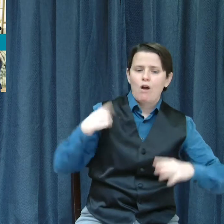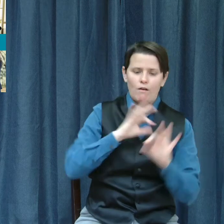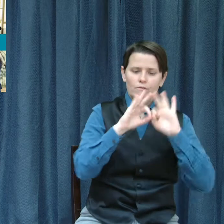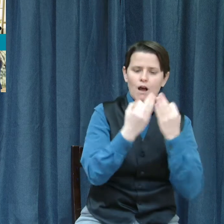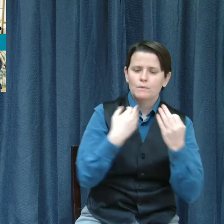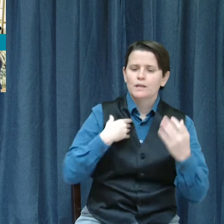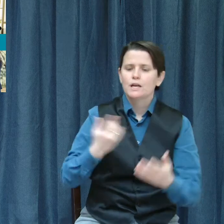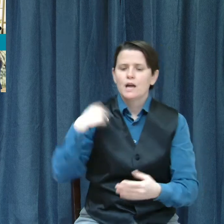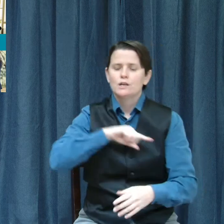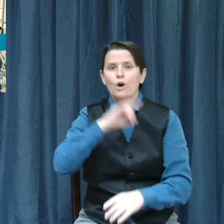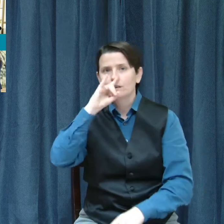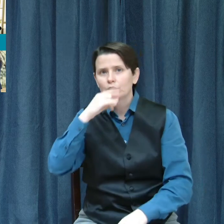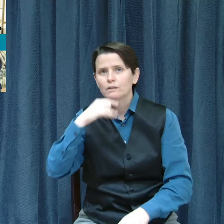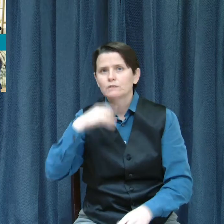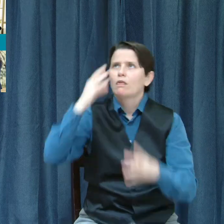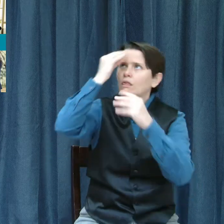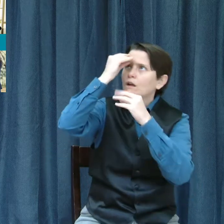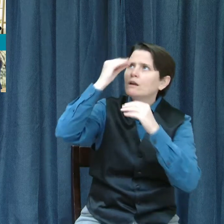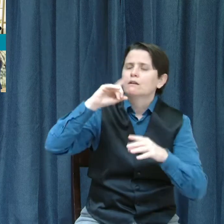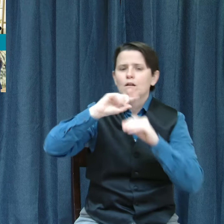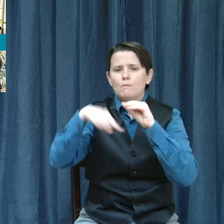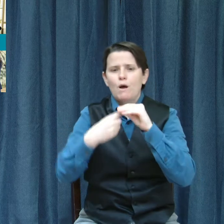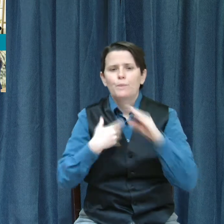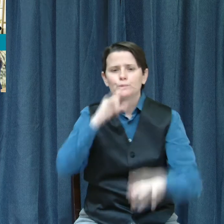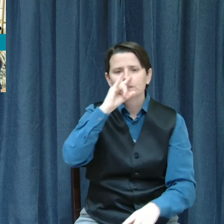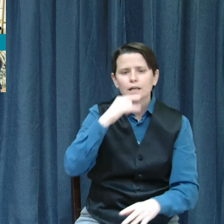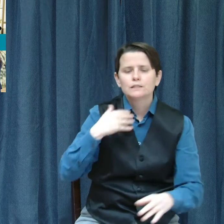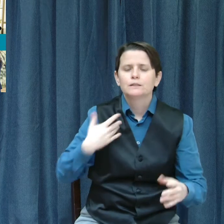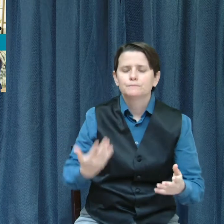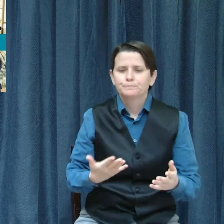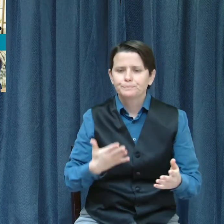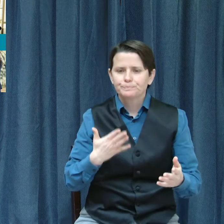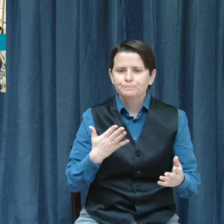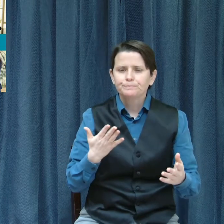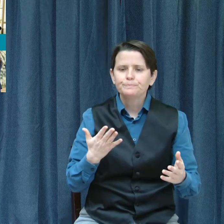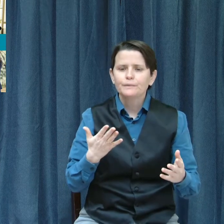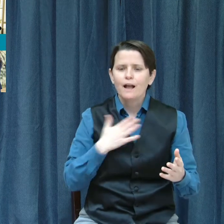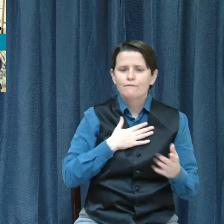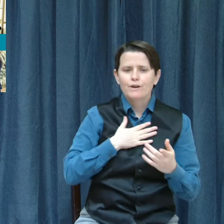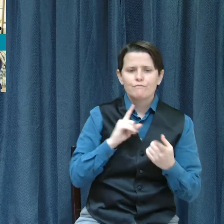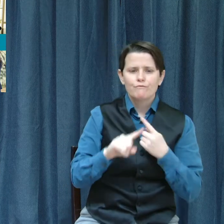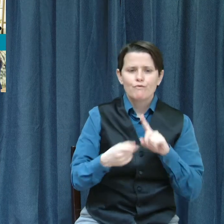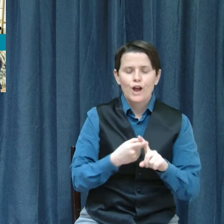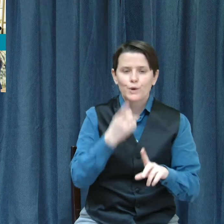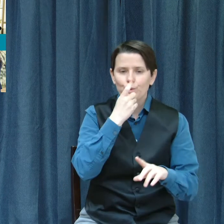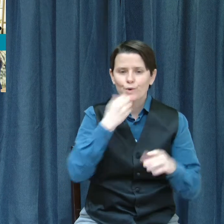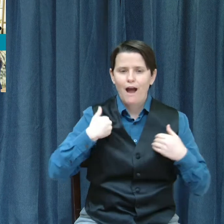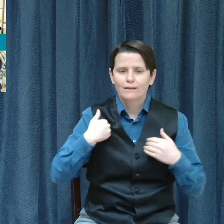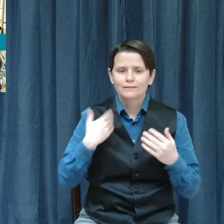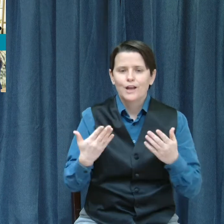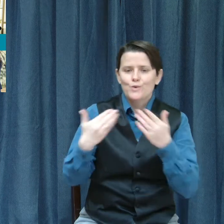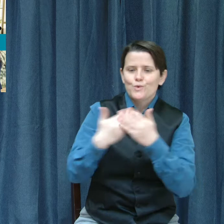about those kids. Think about those earliest. I had a friend who had a newborn grandchild this week, and it's